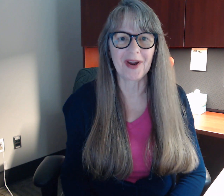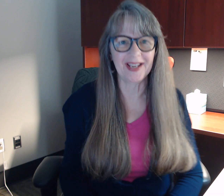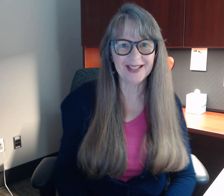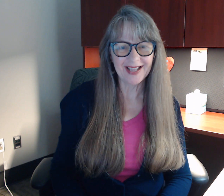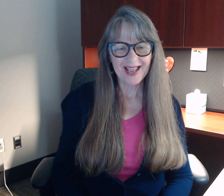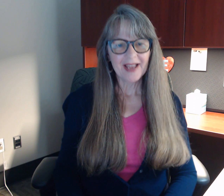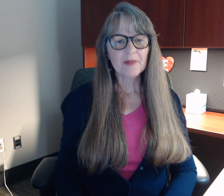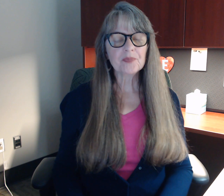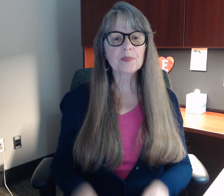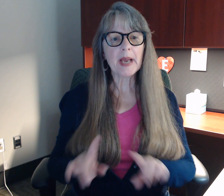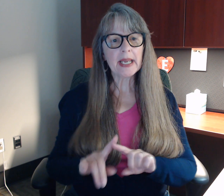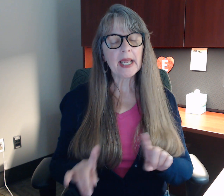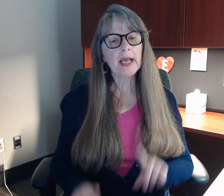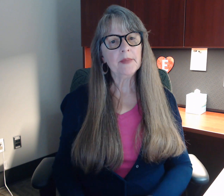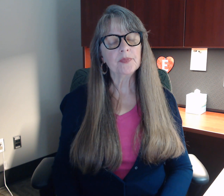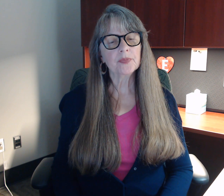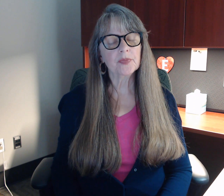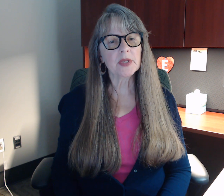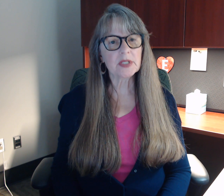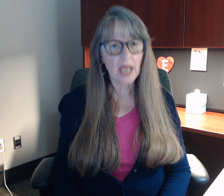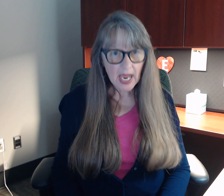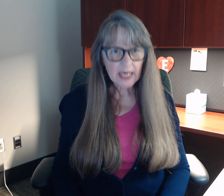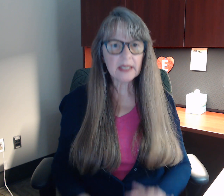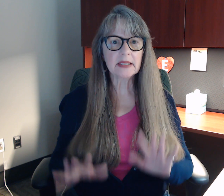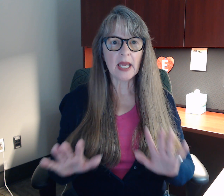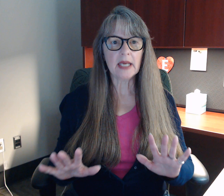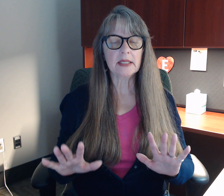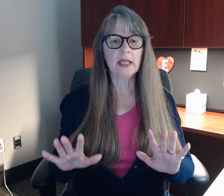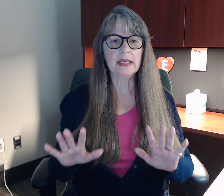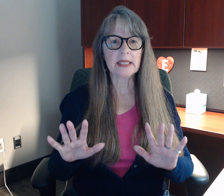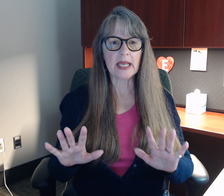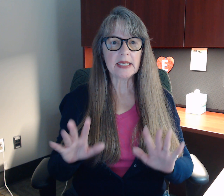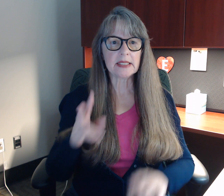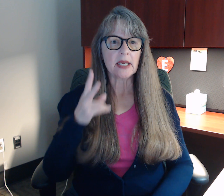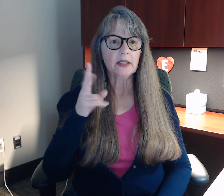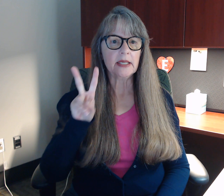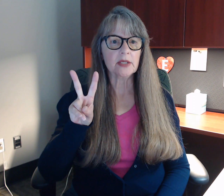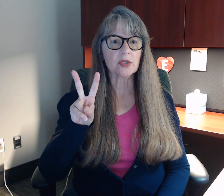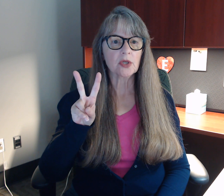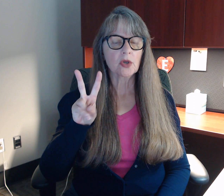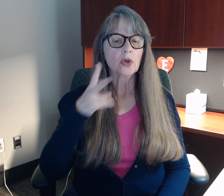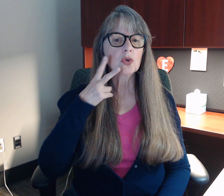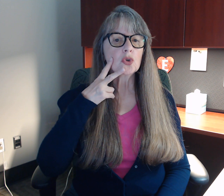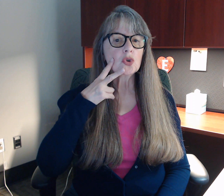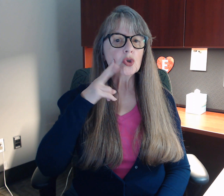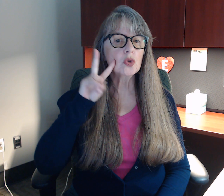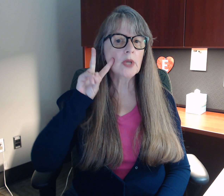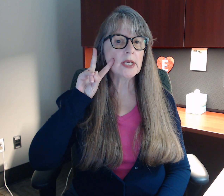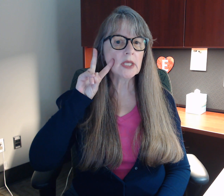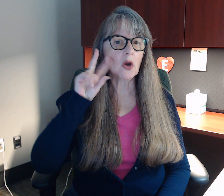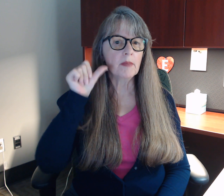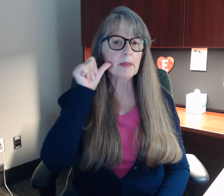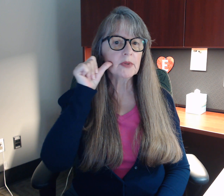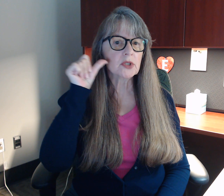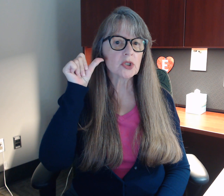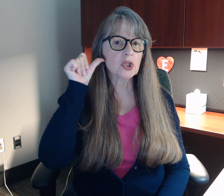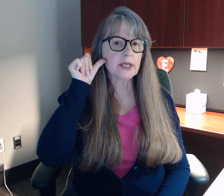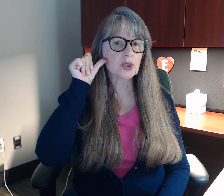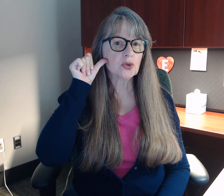right? But the sign that is in ASL is 2 days ago. Remember, this is